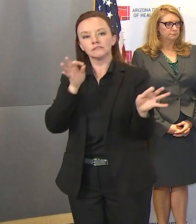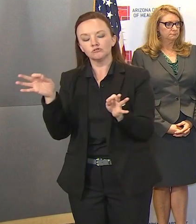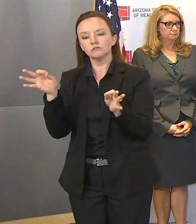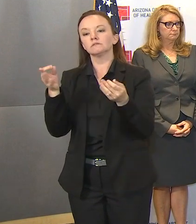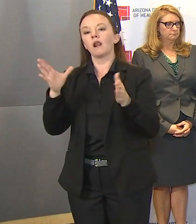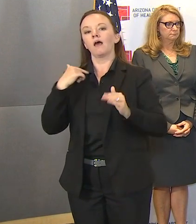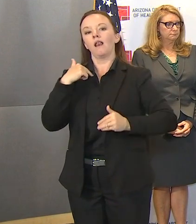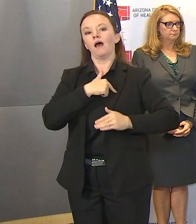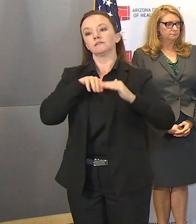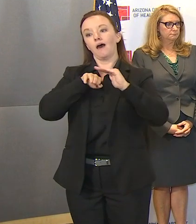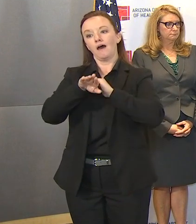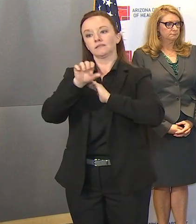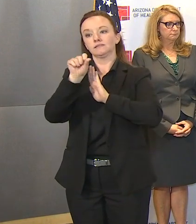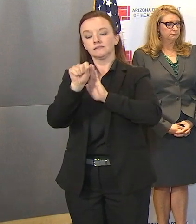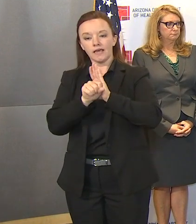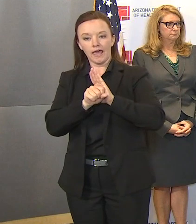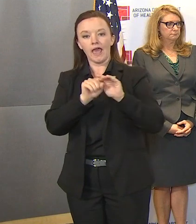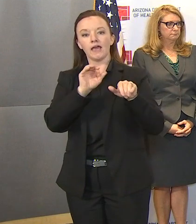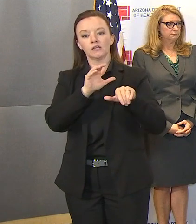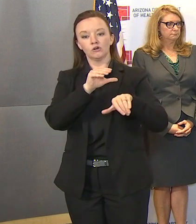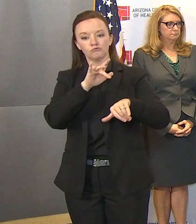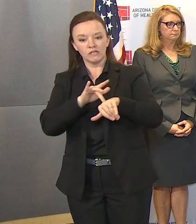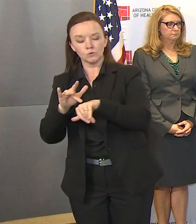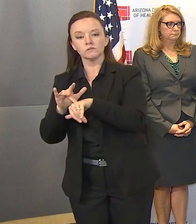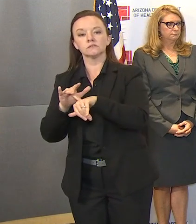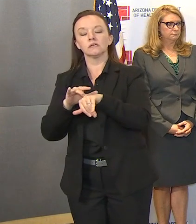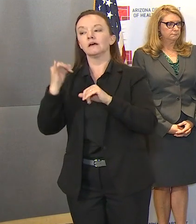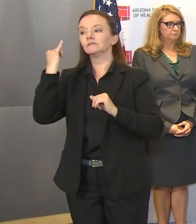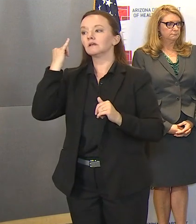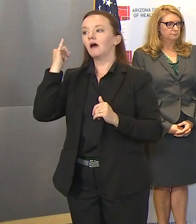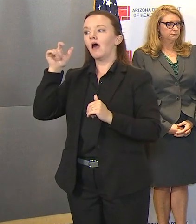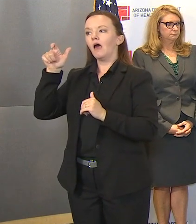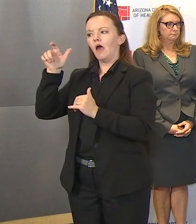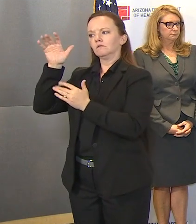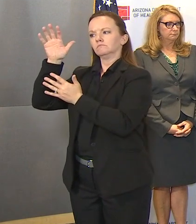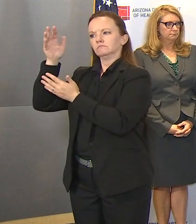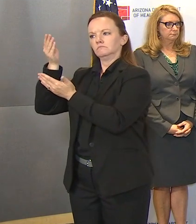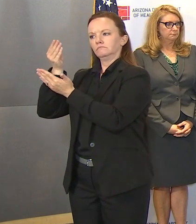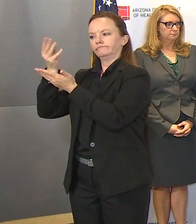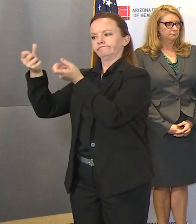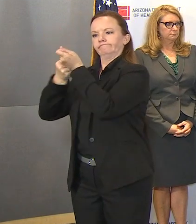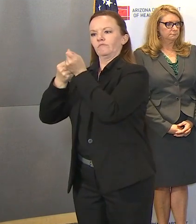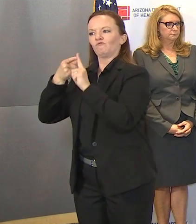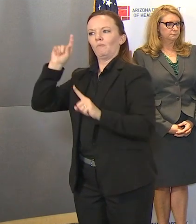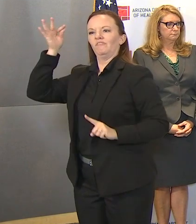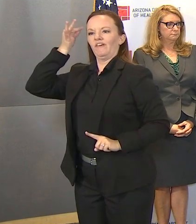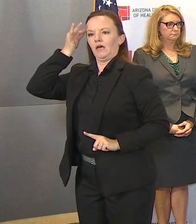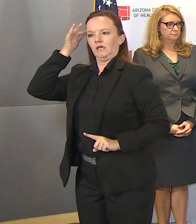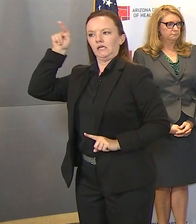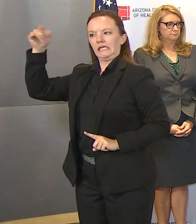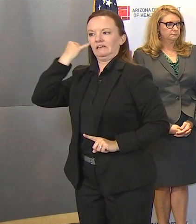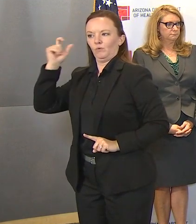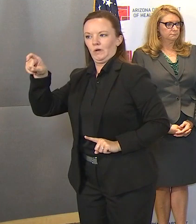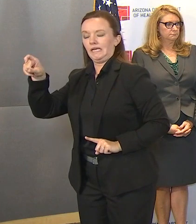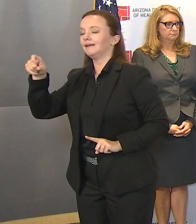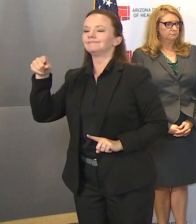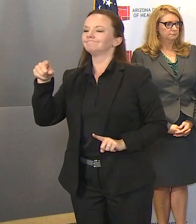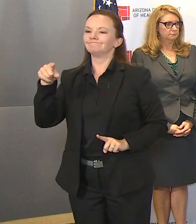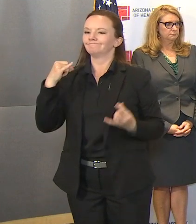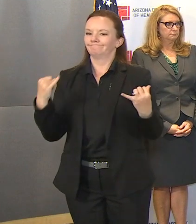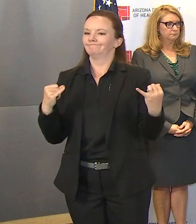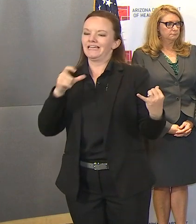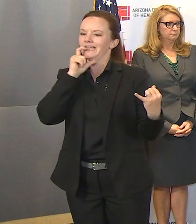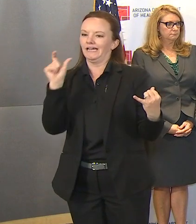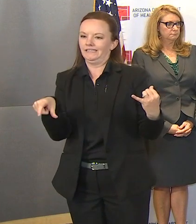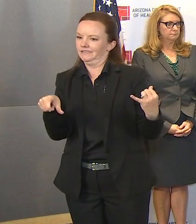access state resources and, if necessary, federal resources. We're not there at this time,